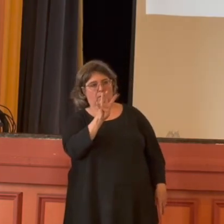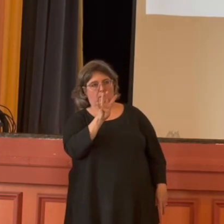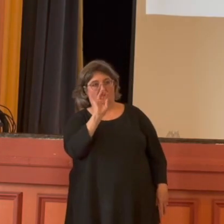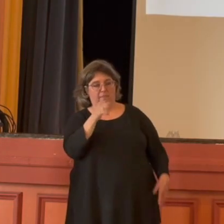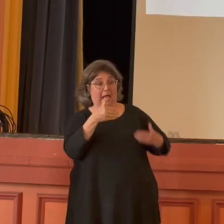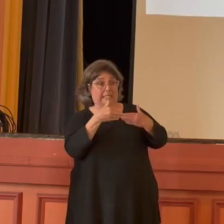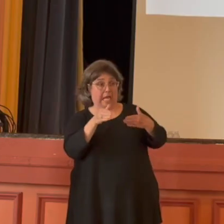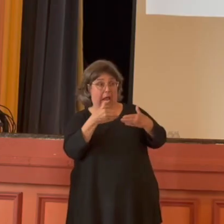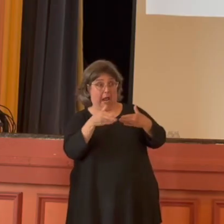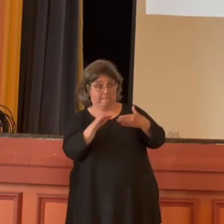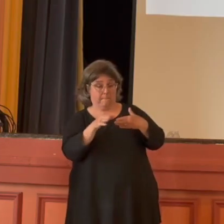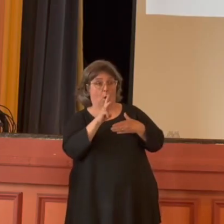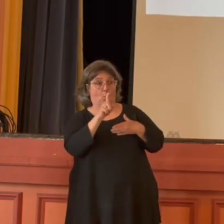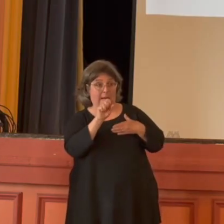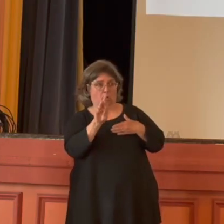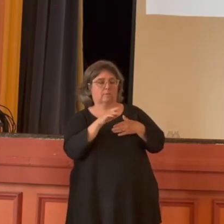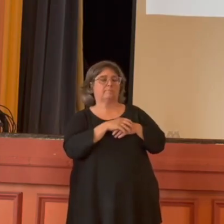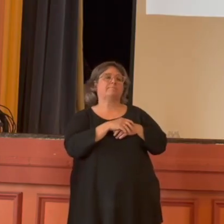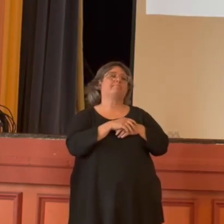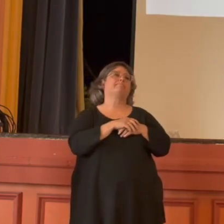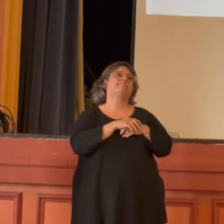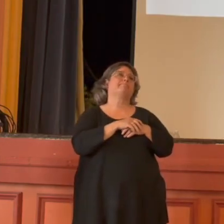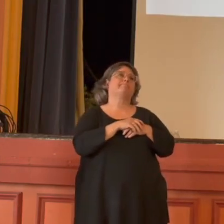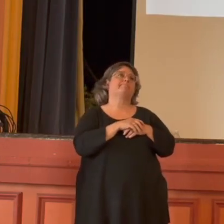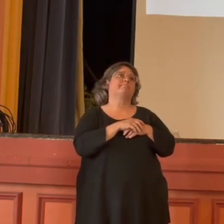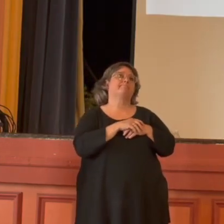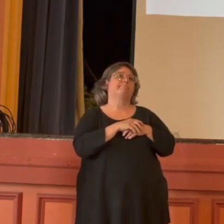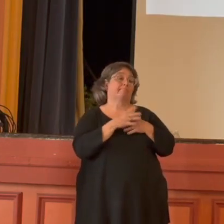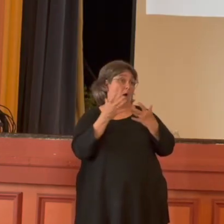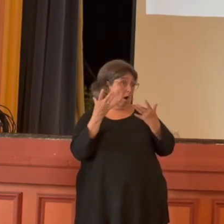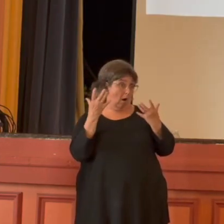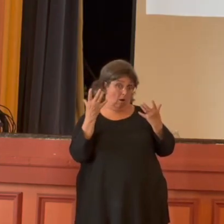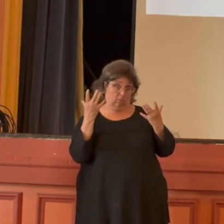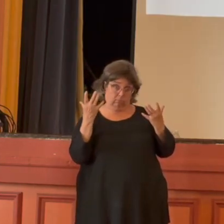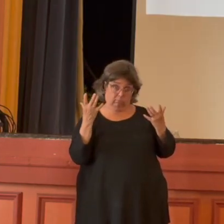those dams, those weirs, that already in